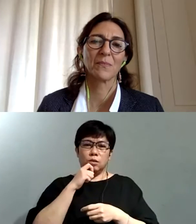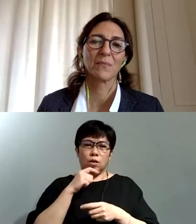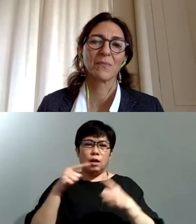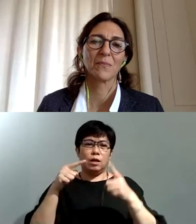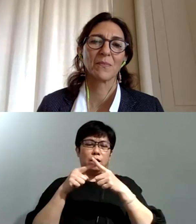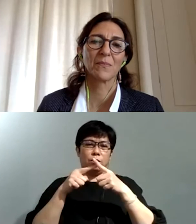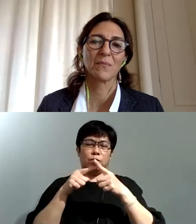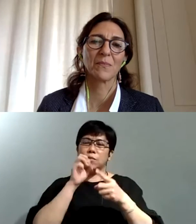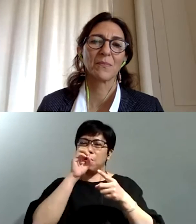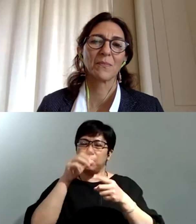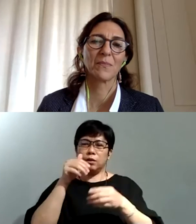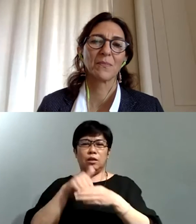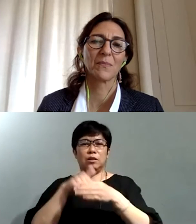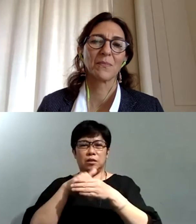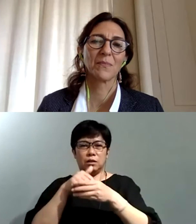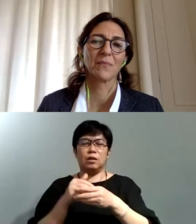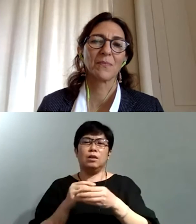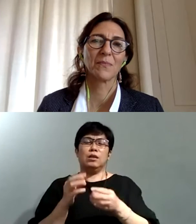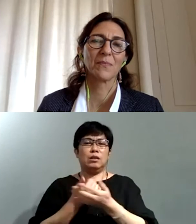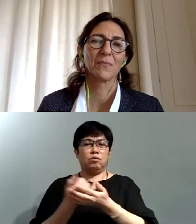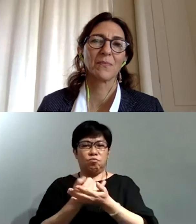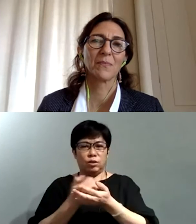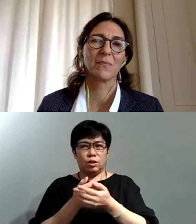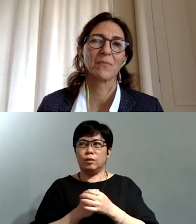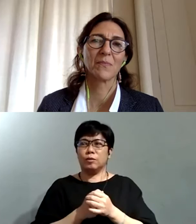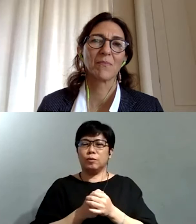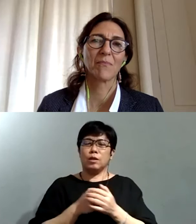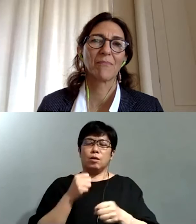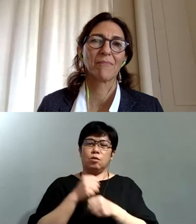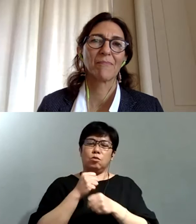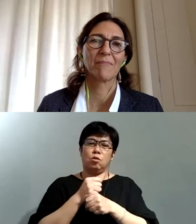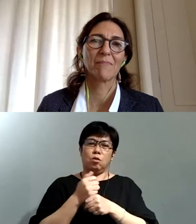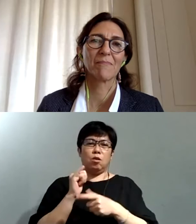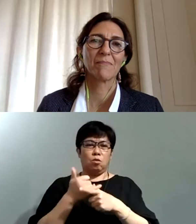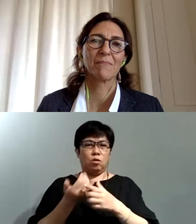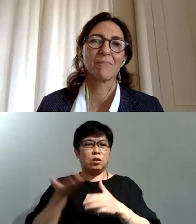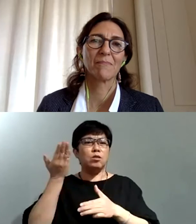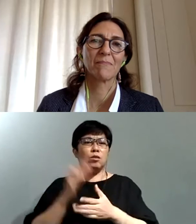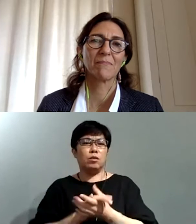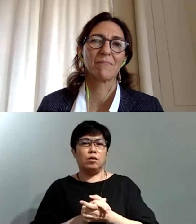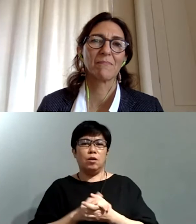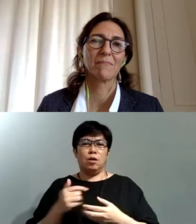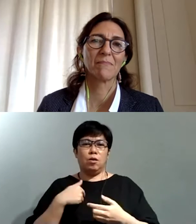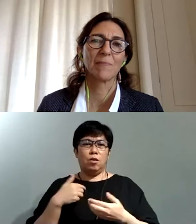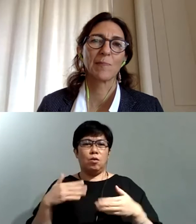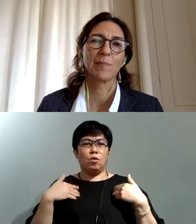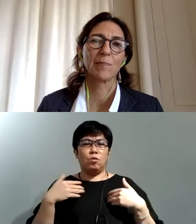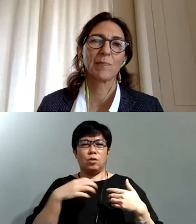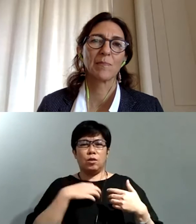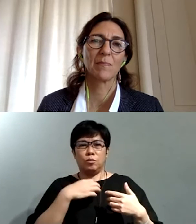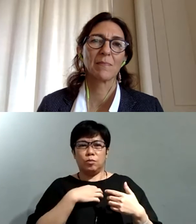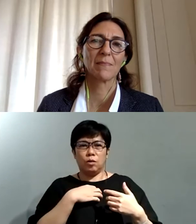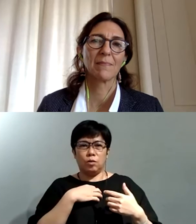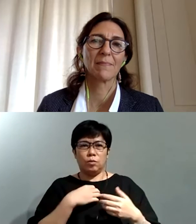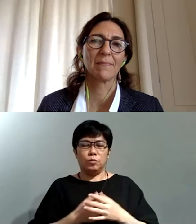I have been working there for more than half years, and I really feel that it is a very important element for a